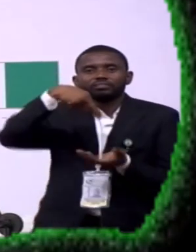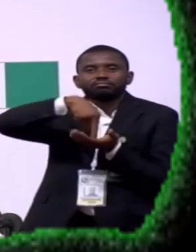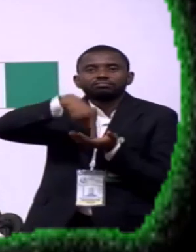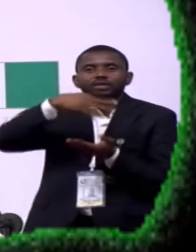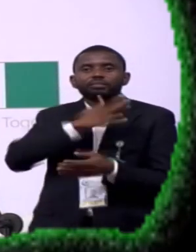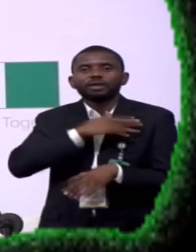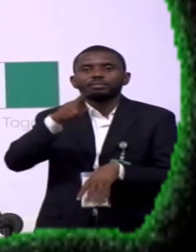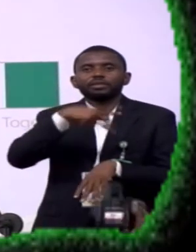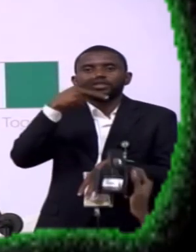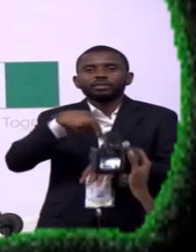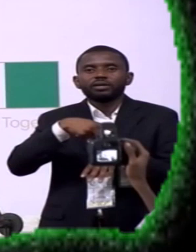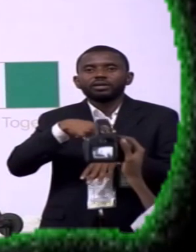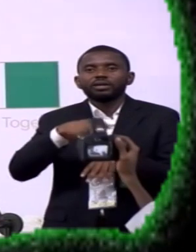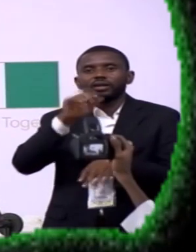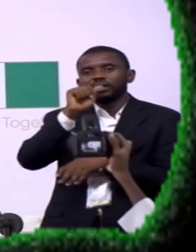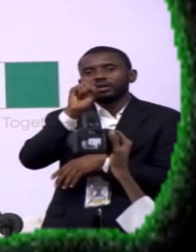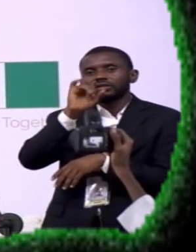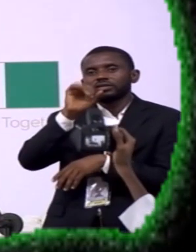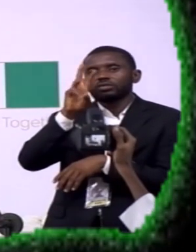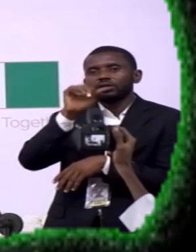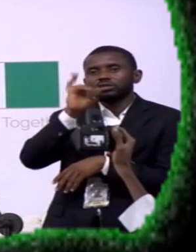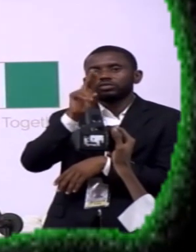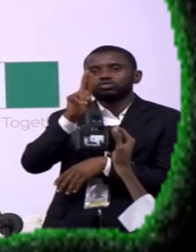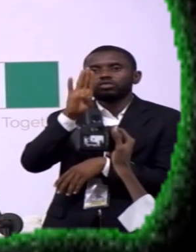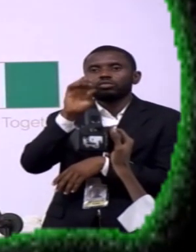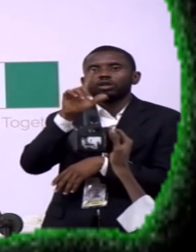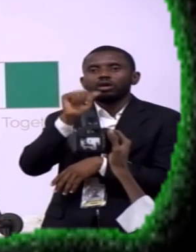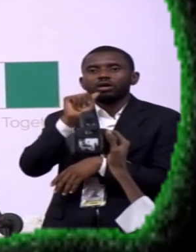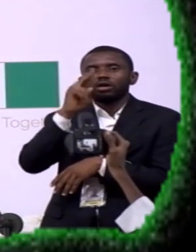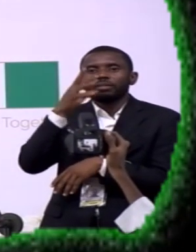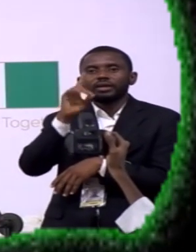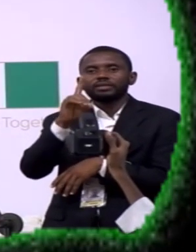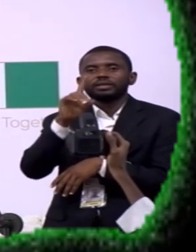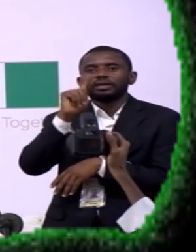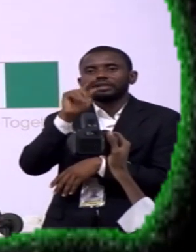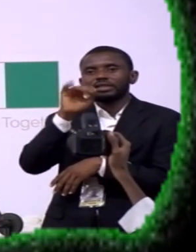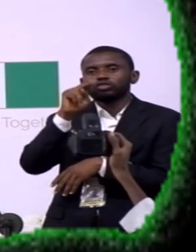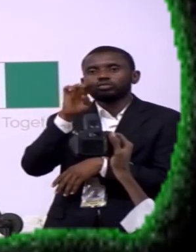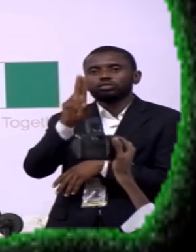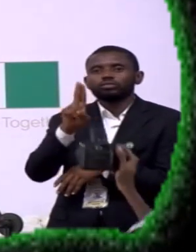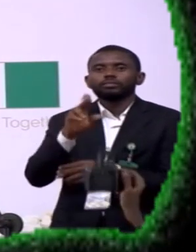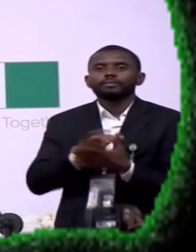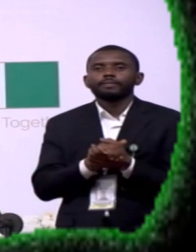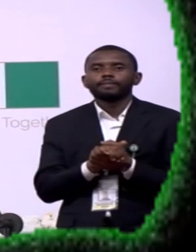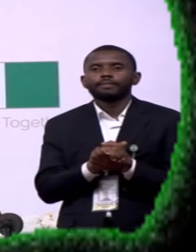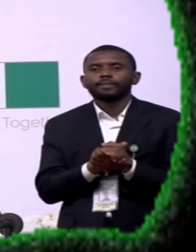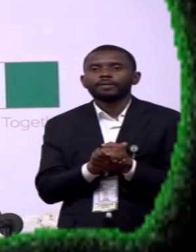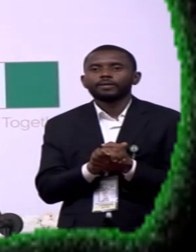principal, Asiwaju Bola Ahmed Tinubu.